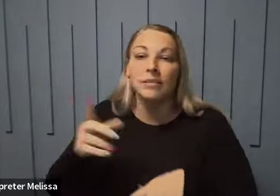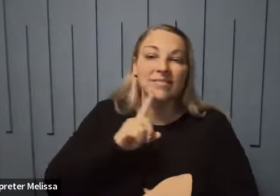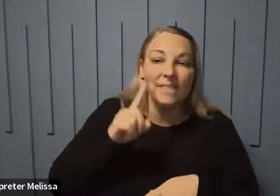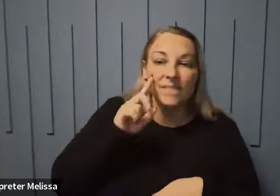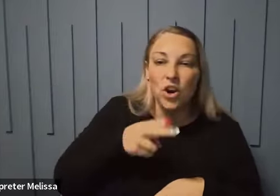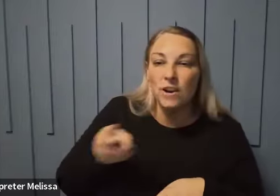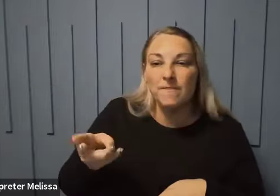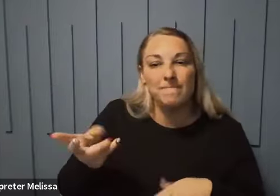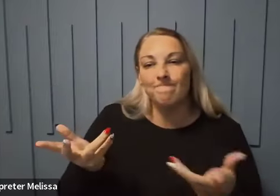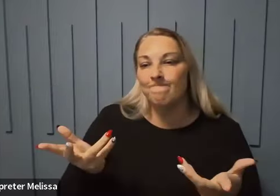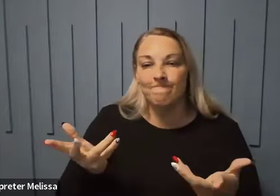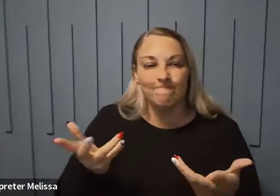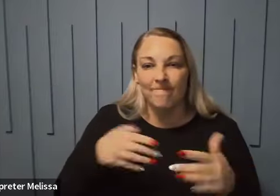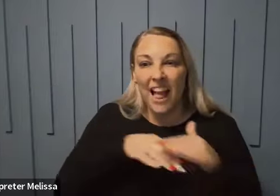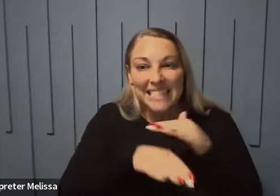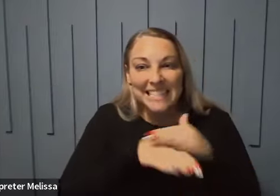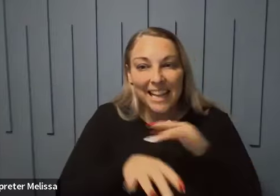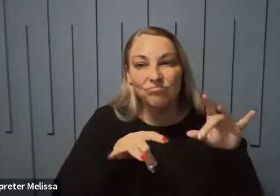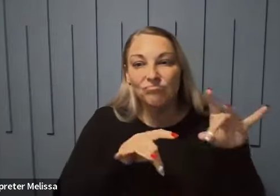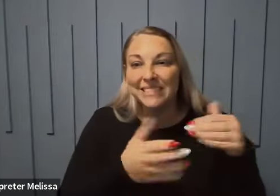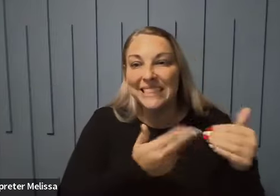hearing children don't have that same access.